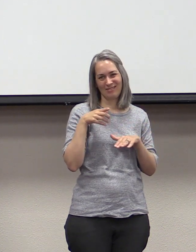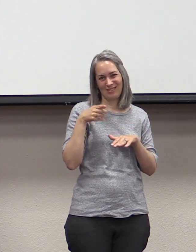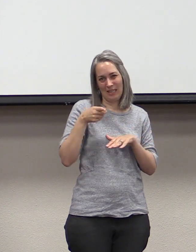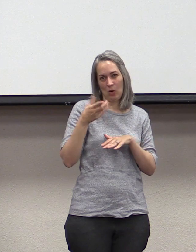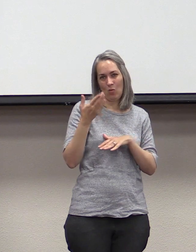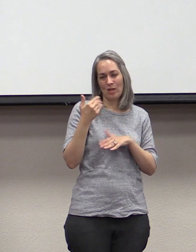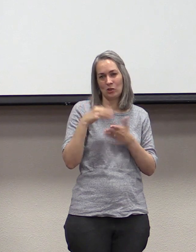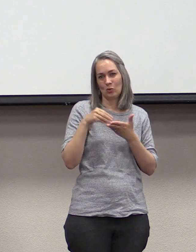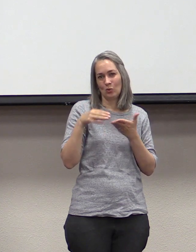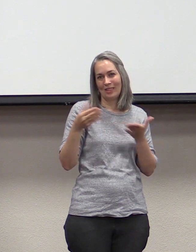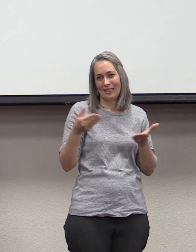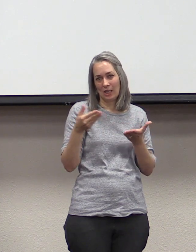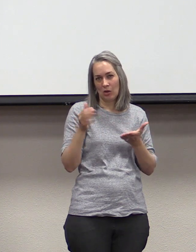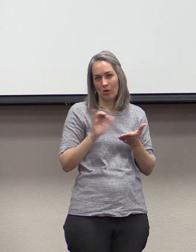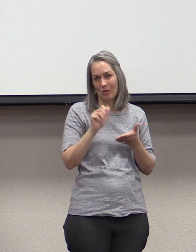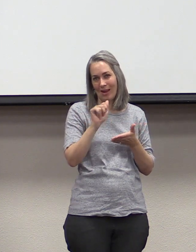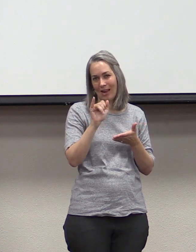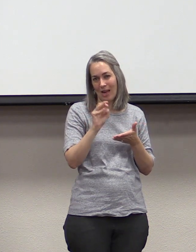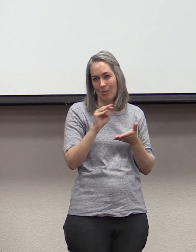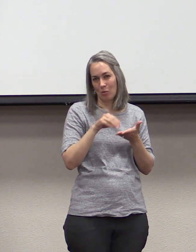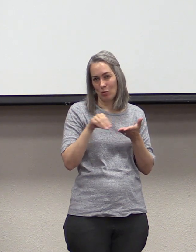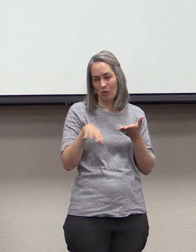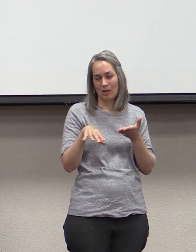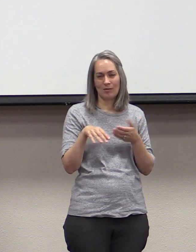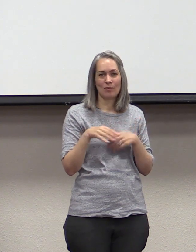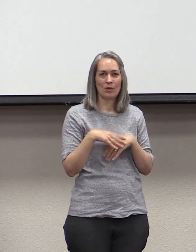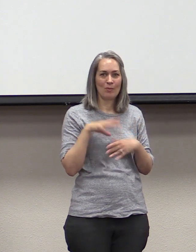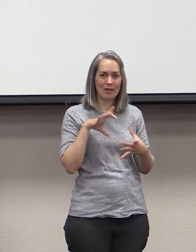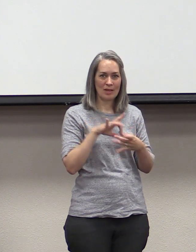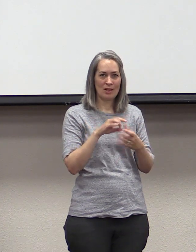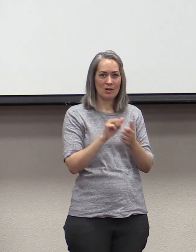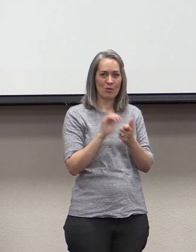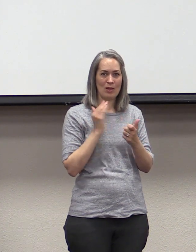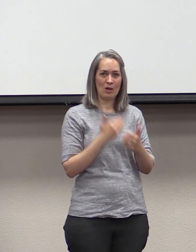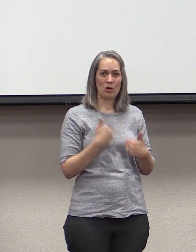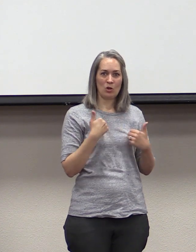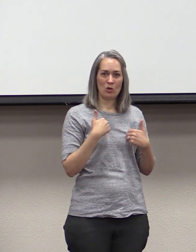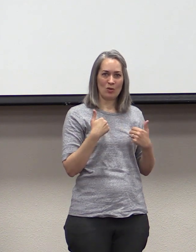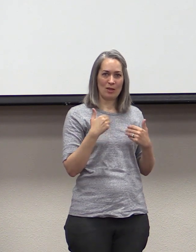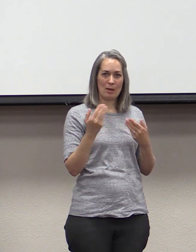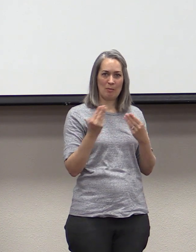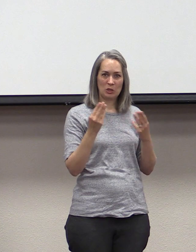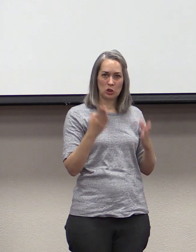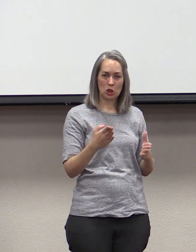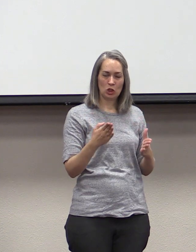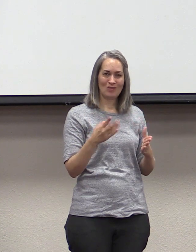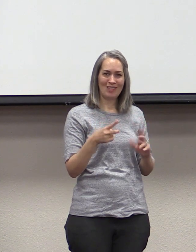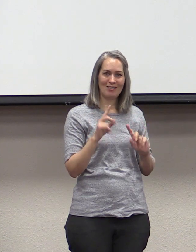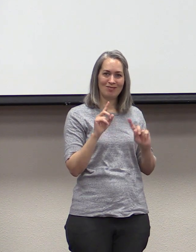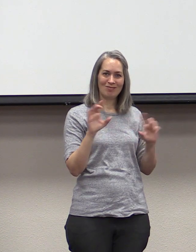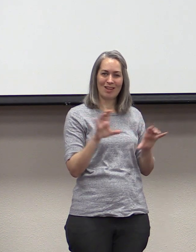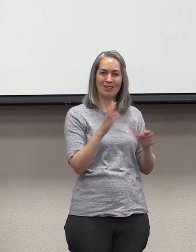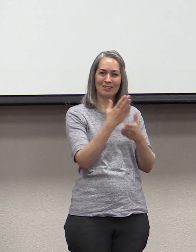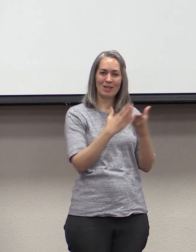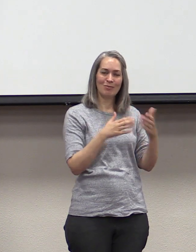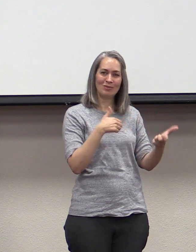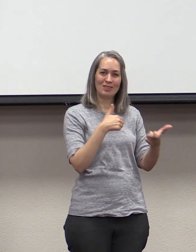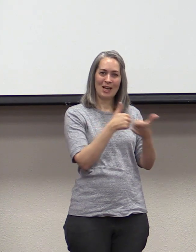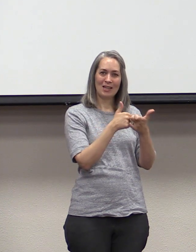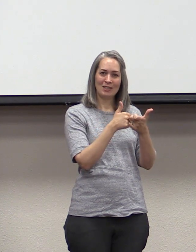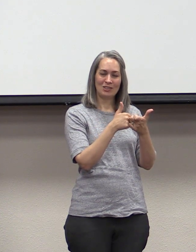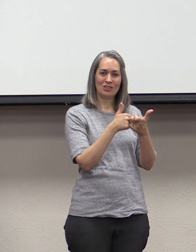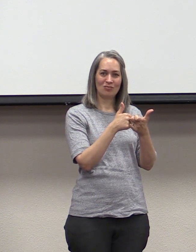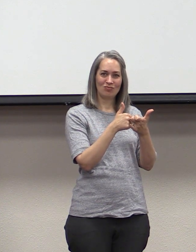with our youth minister, and he had gone to some challenge courses, and so I came in and I did a lot